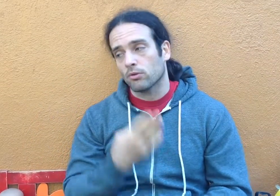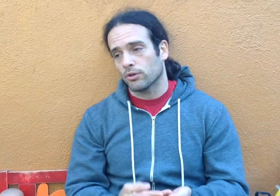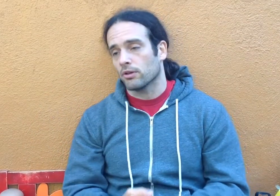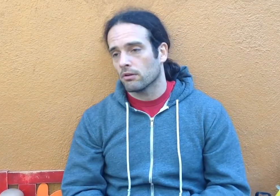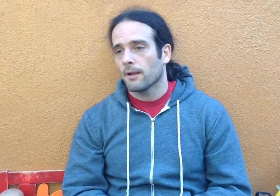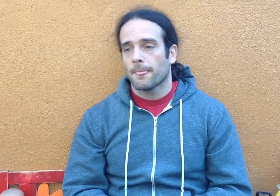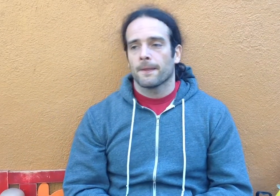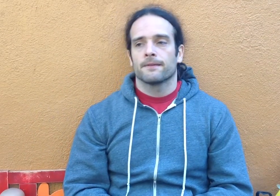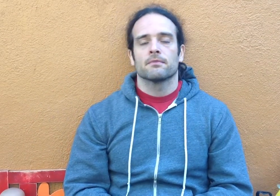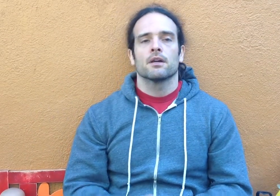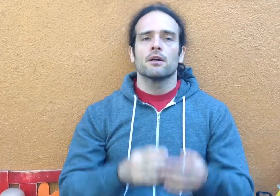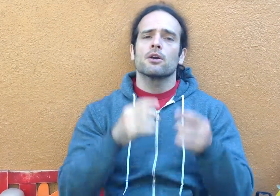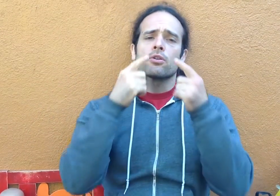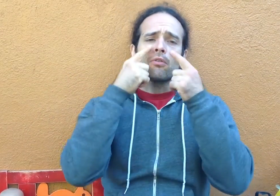good. Cry.